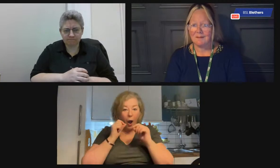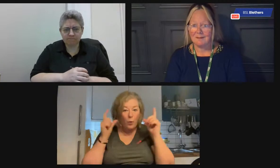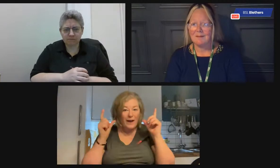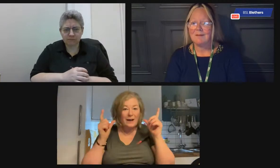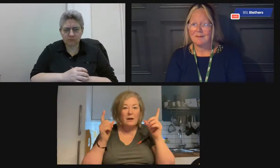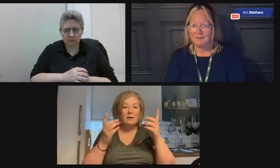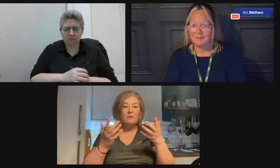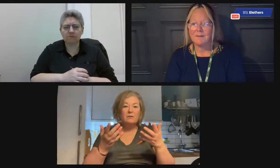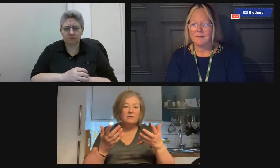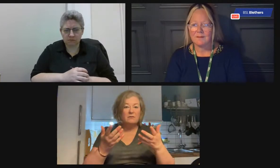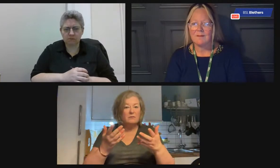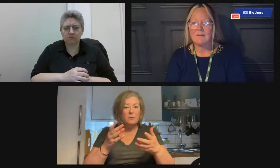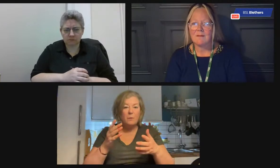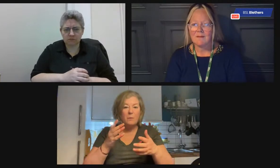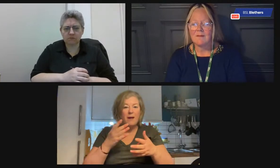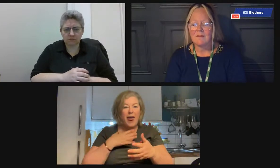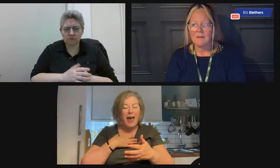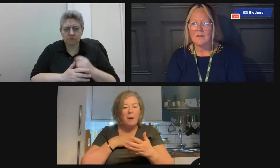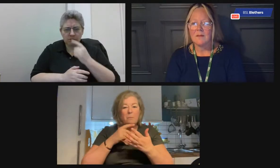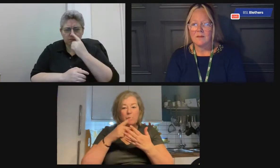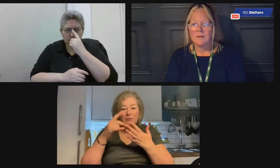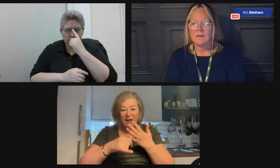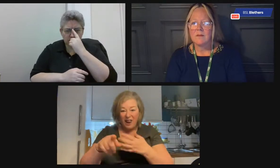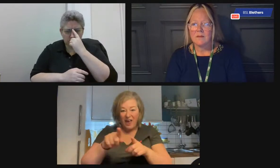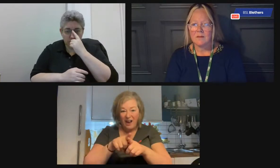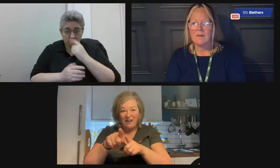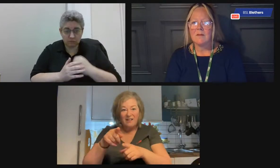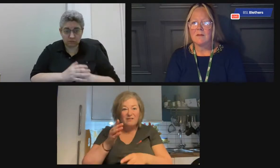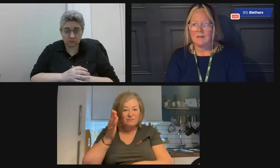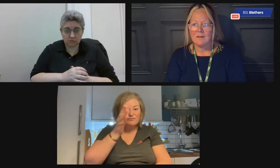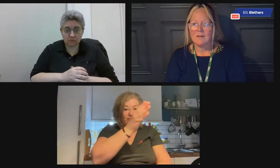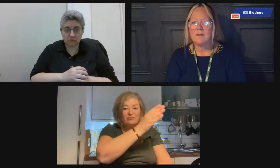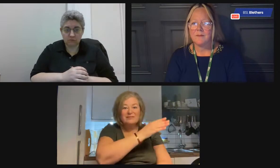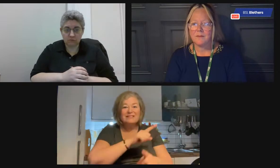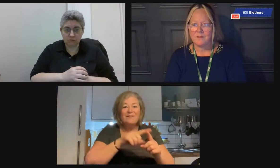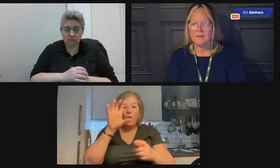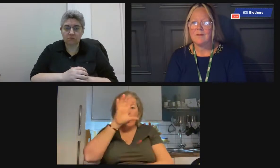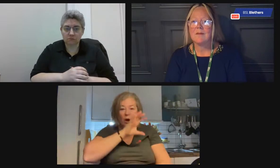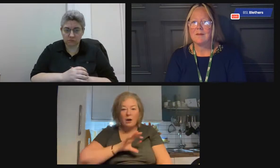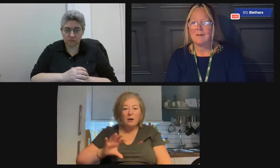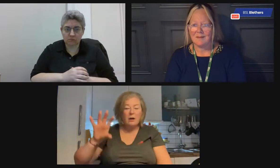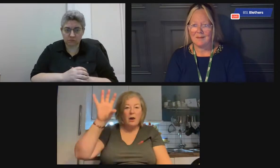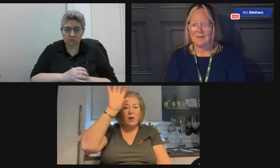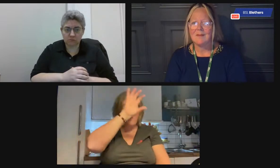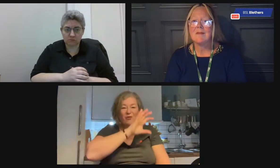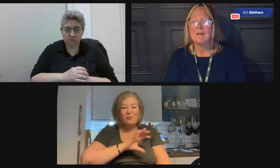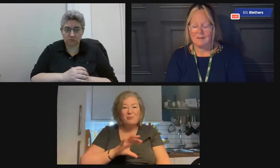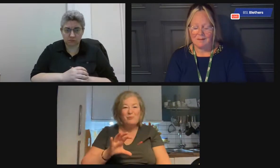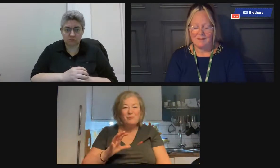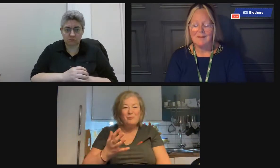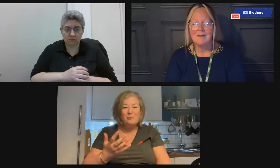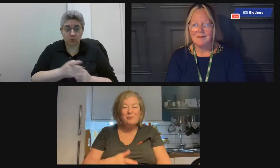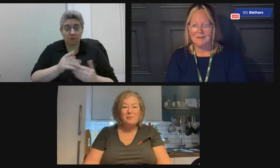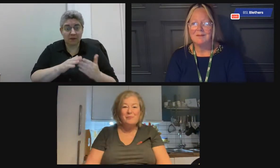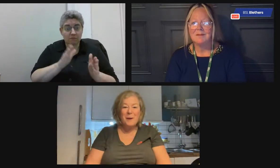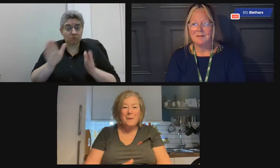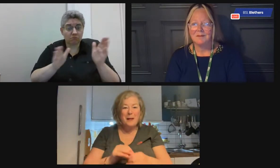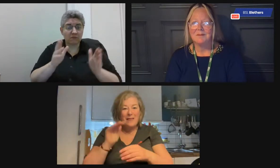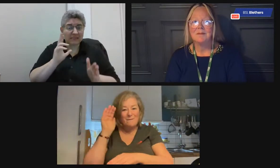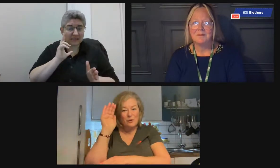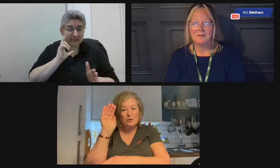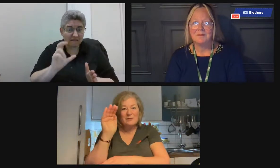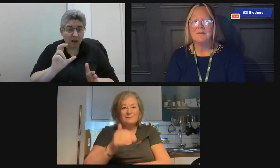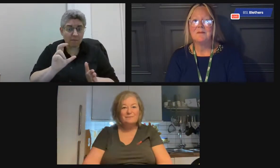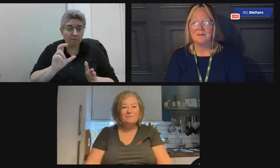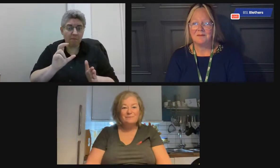about cancer, making sure that we knew, like what Nikki was saying. I'd love to have that